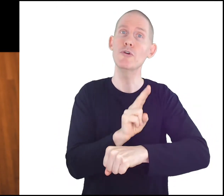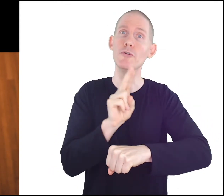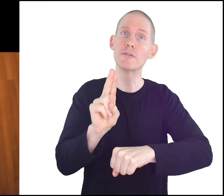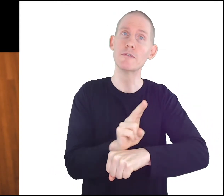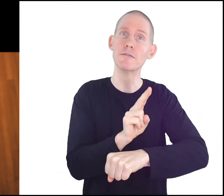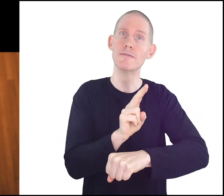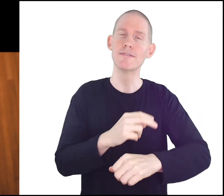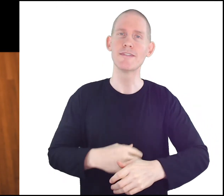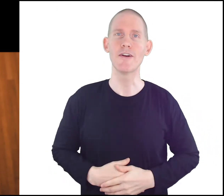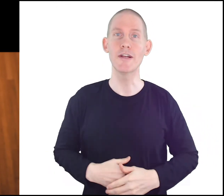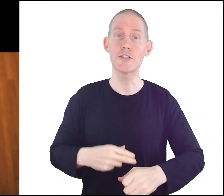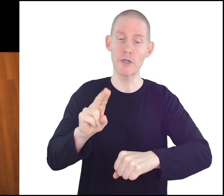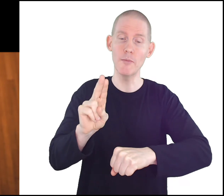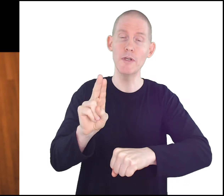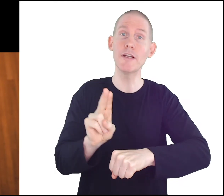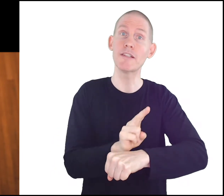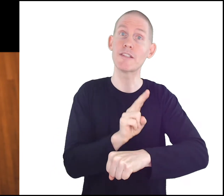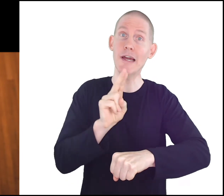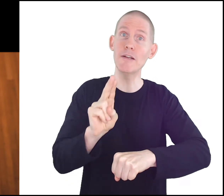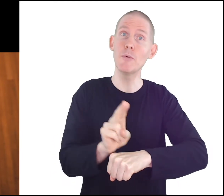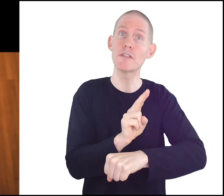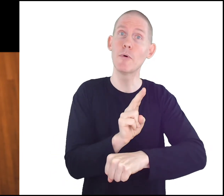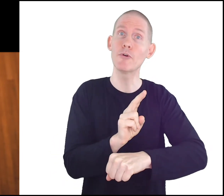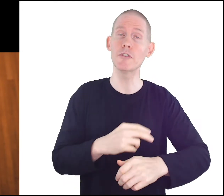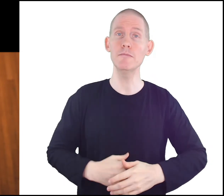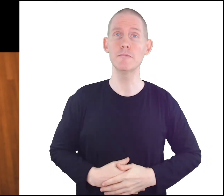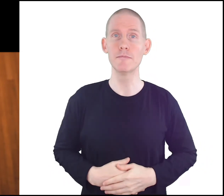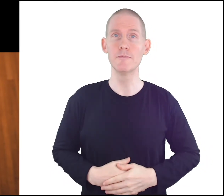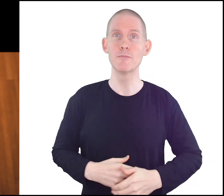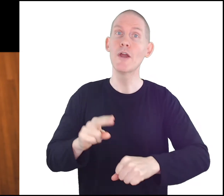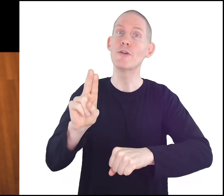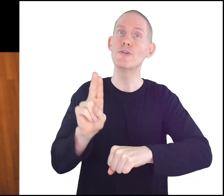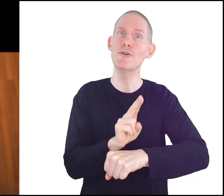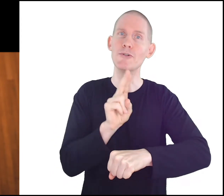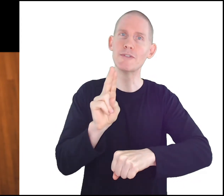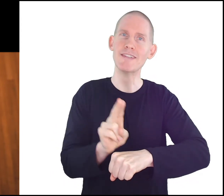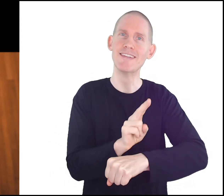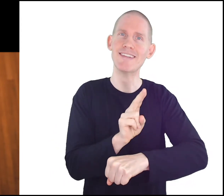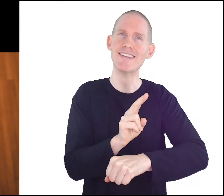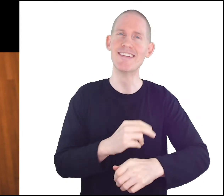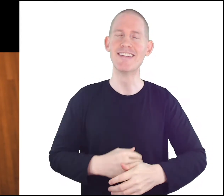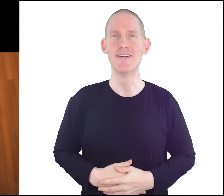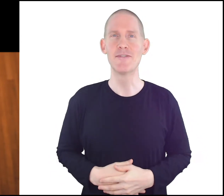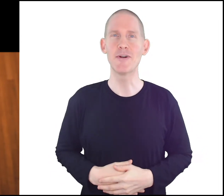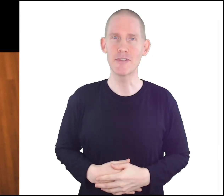Use. All right, so we're coming in at a sideways motion. Use. From the side.